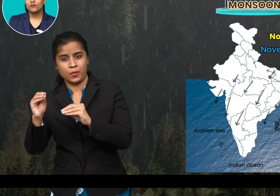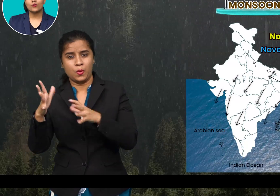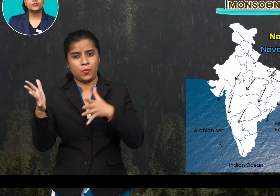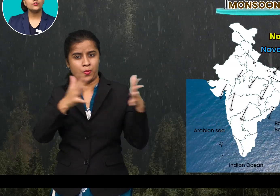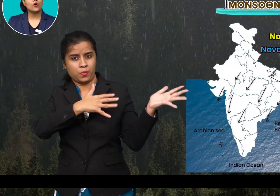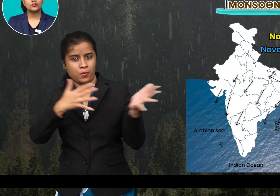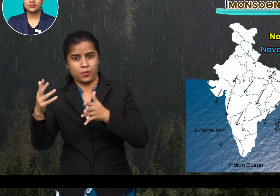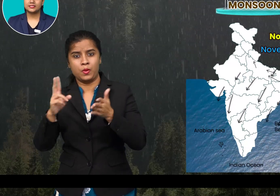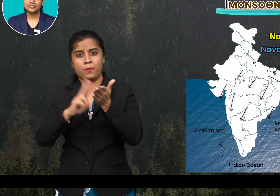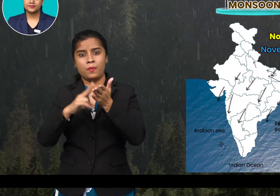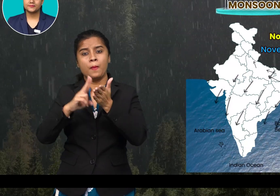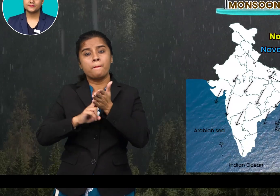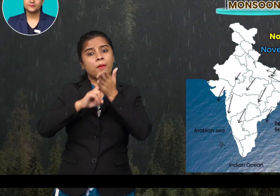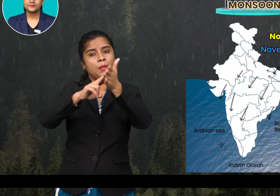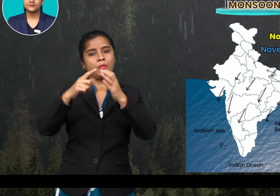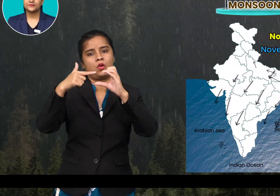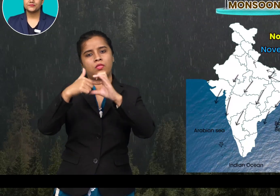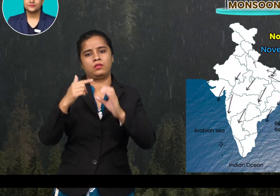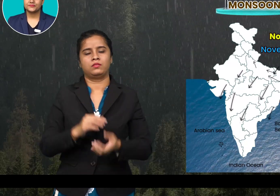winds from the northeast.